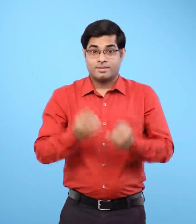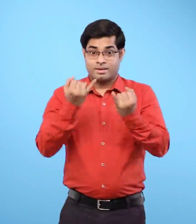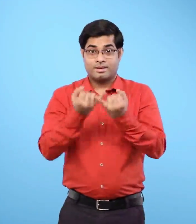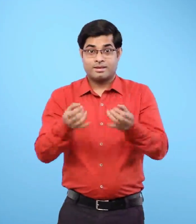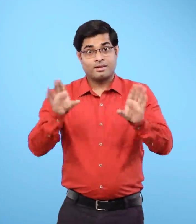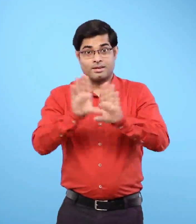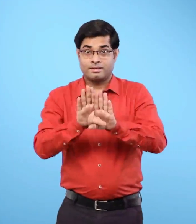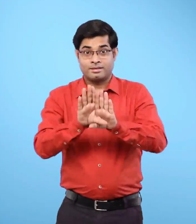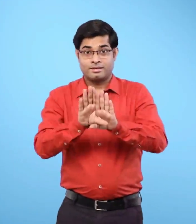Before Sunday.